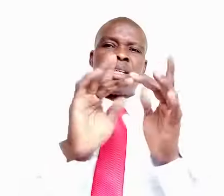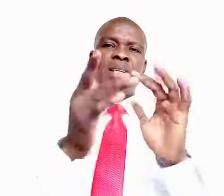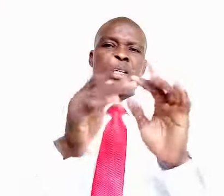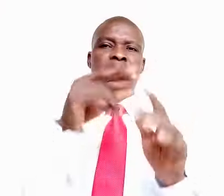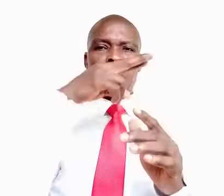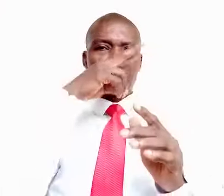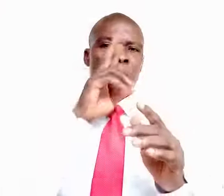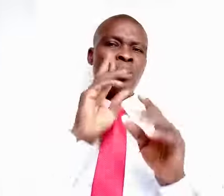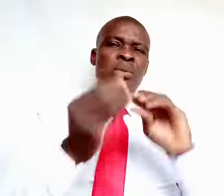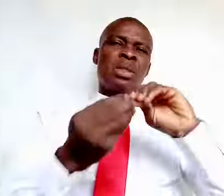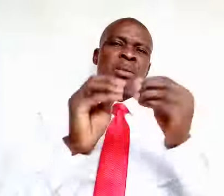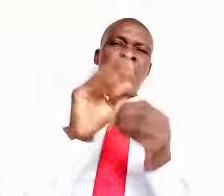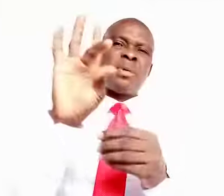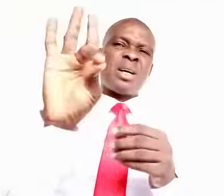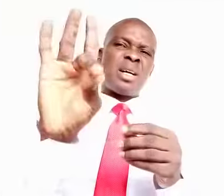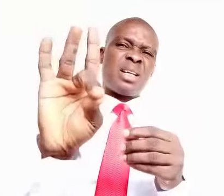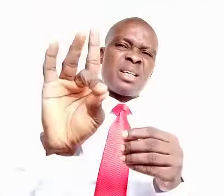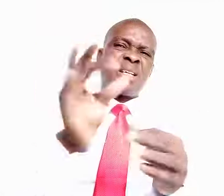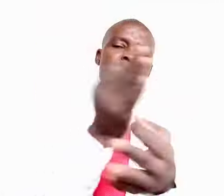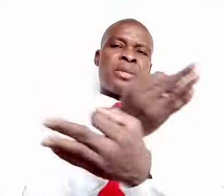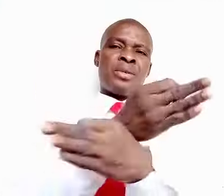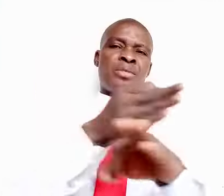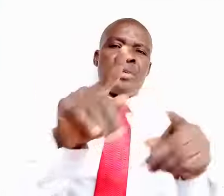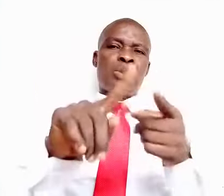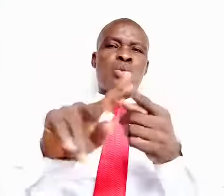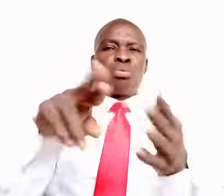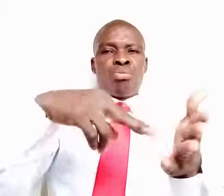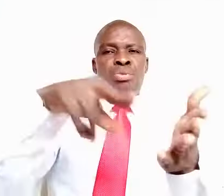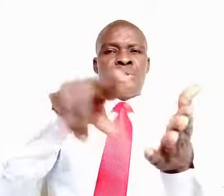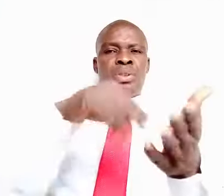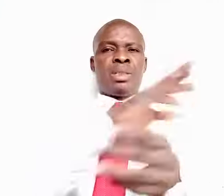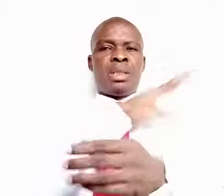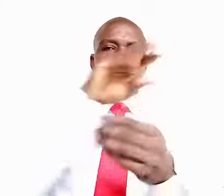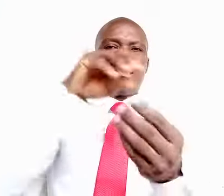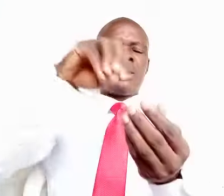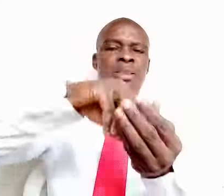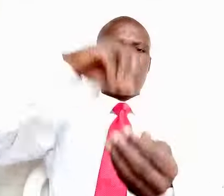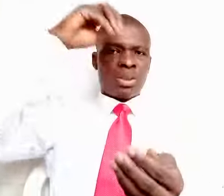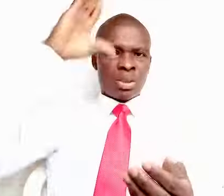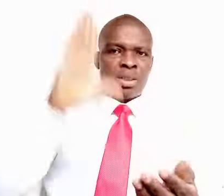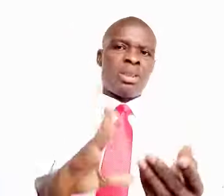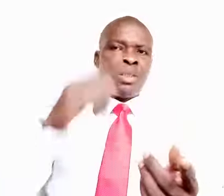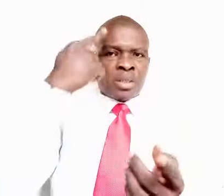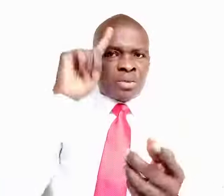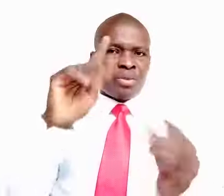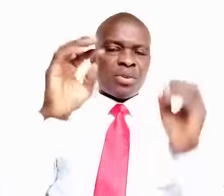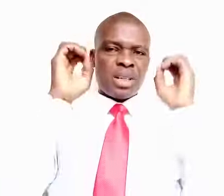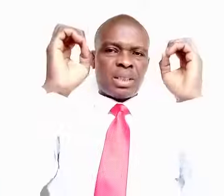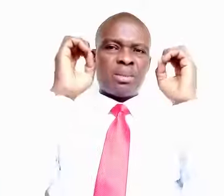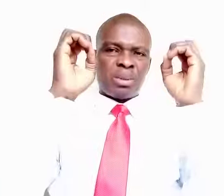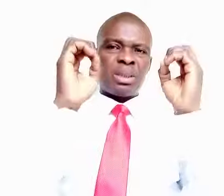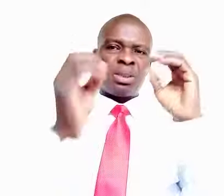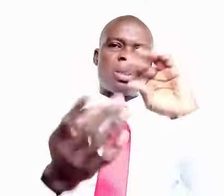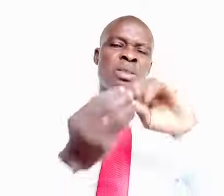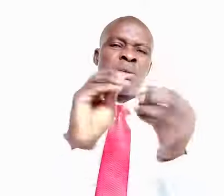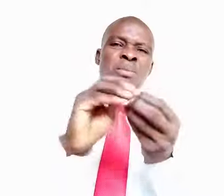8. Fail to read and study for examination. 9. Say what is right, but fail to